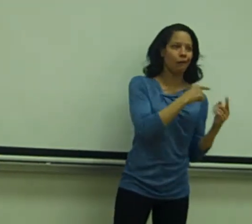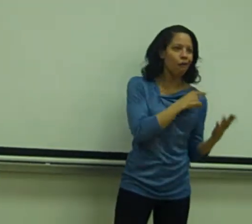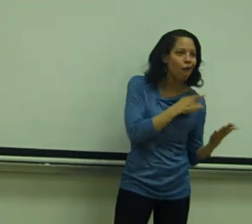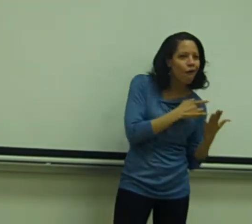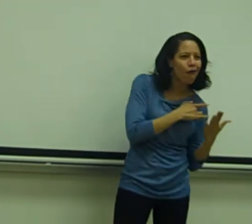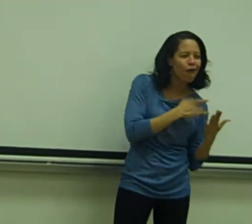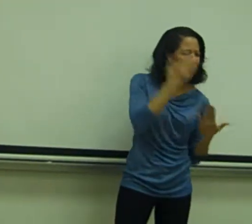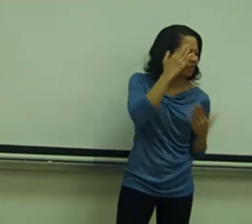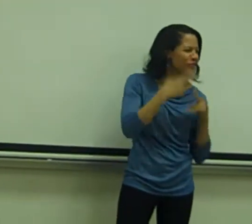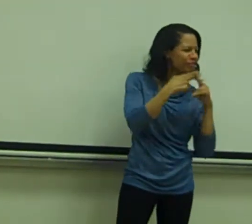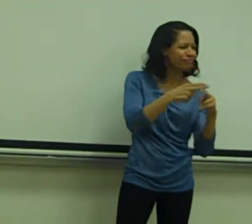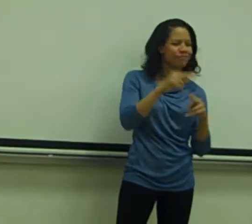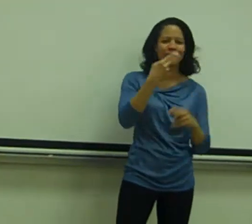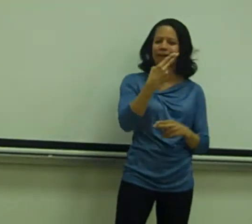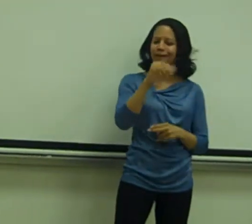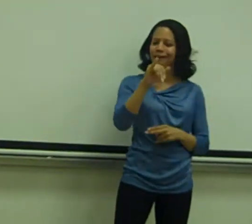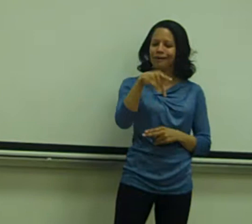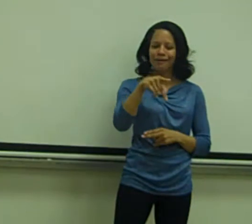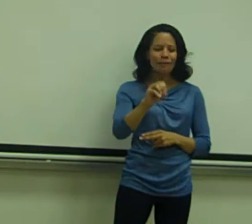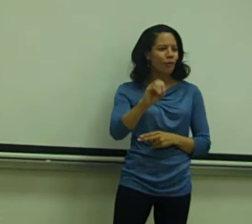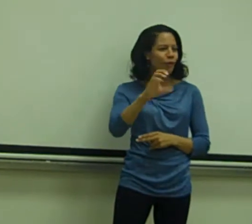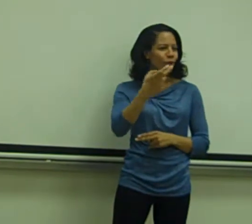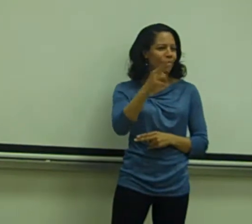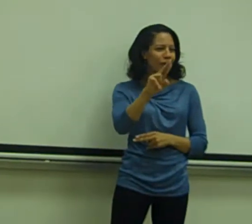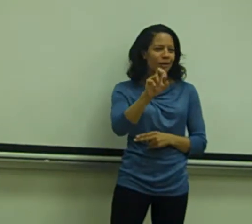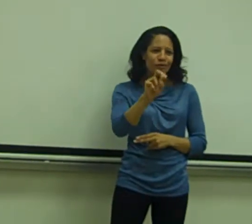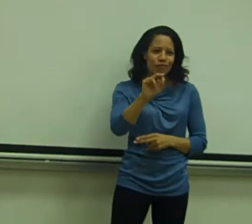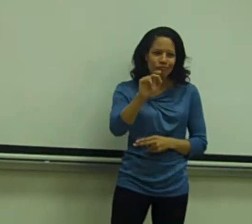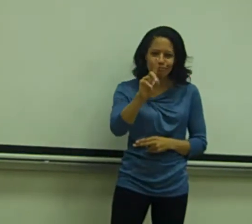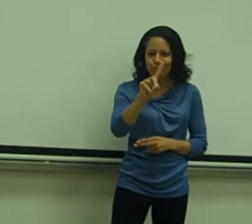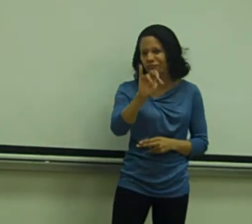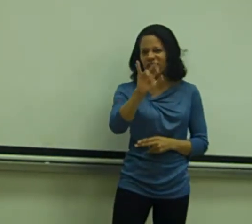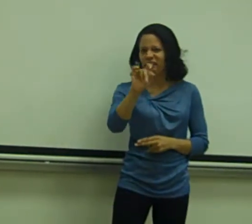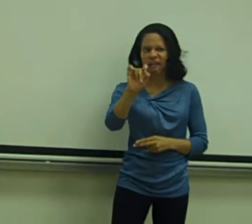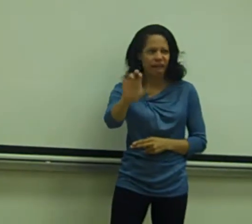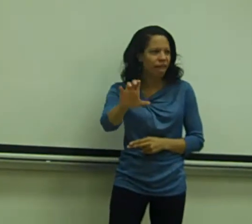of have that. Definitely not as bad as what it used to be, but